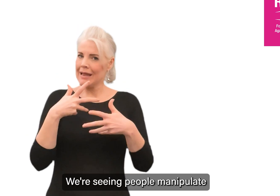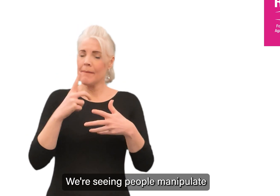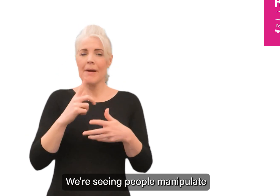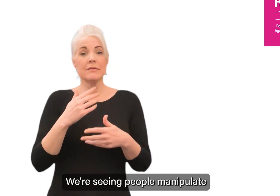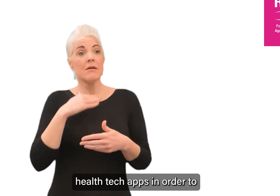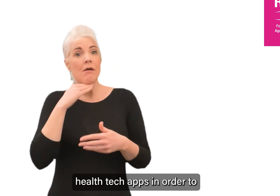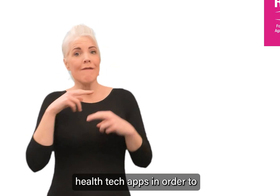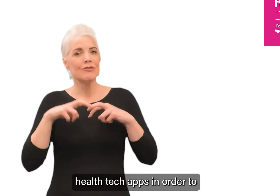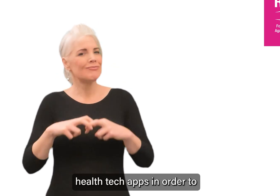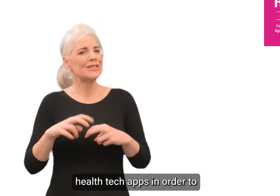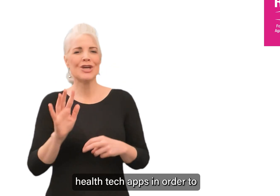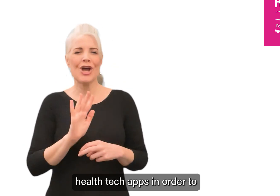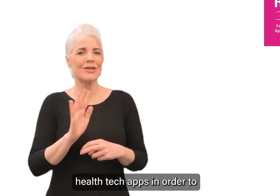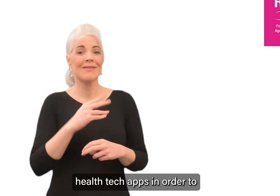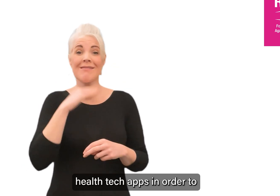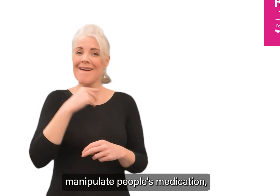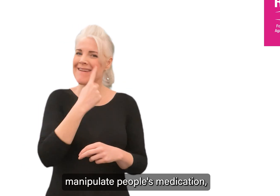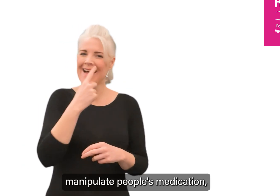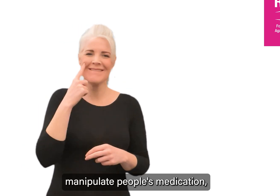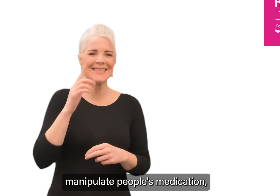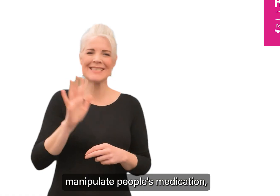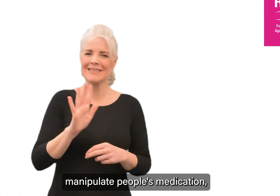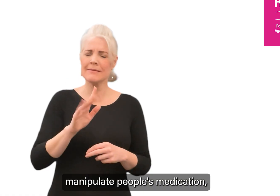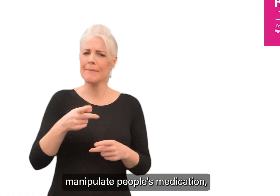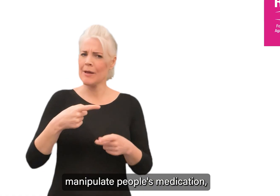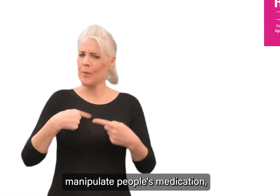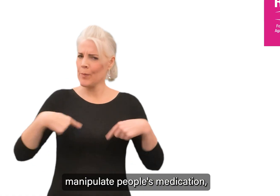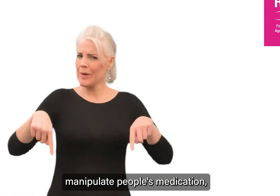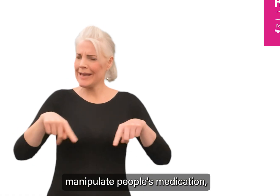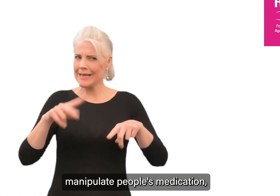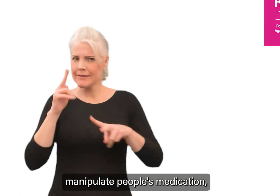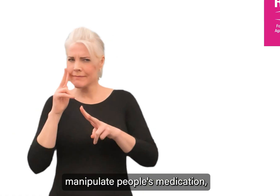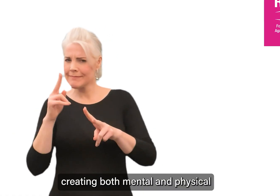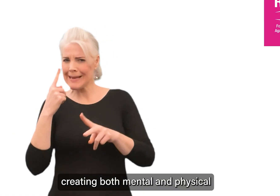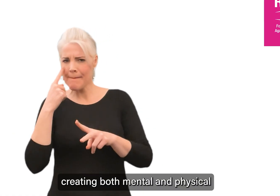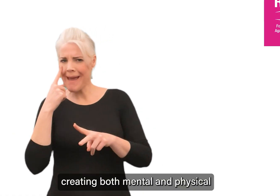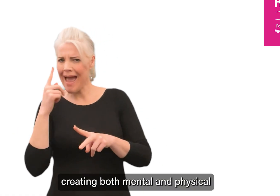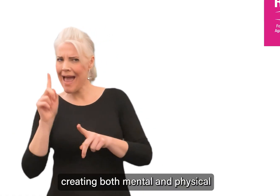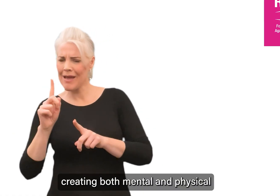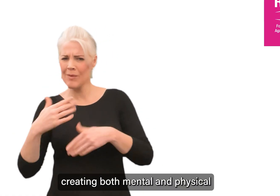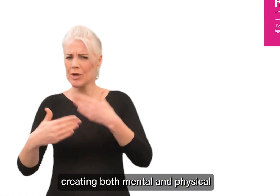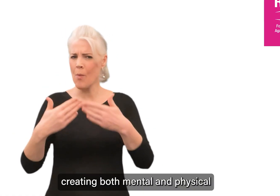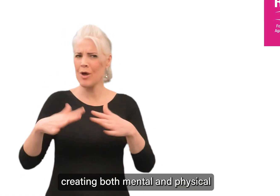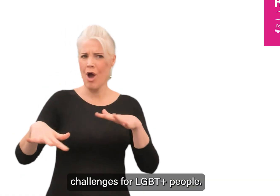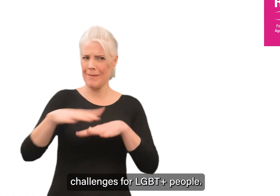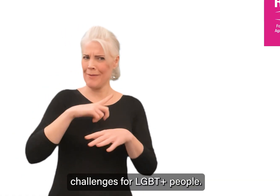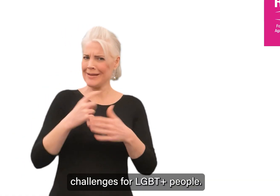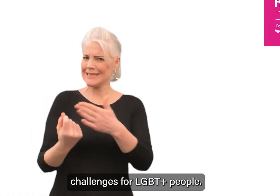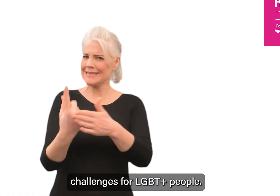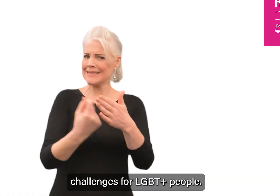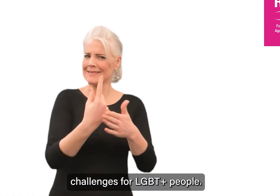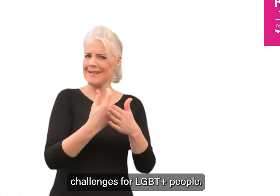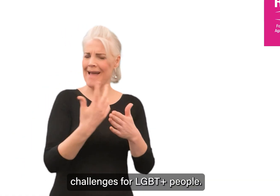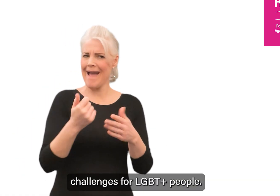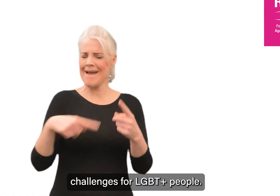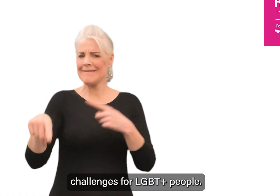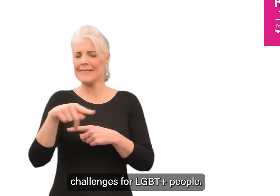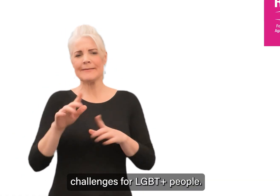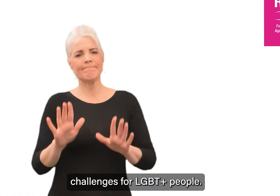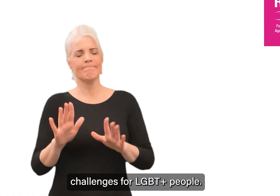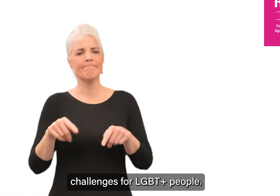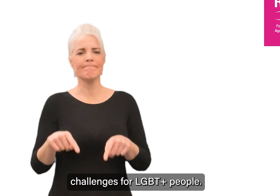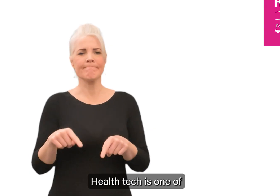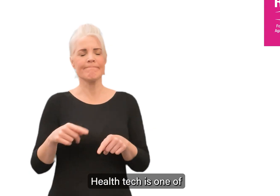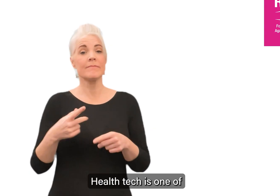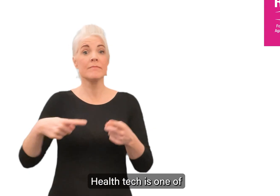people manipulate health tech apps in order to manipulate people's medication, creating both mental and physical challenges for LGBT plus